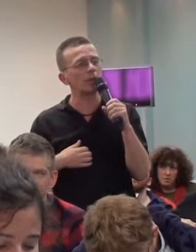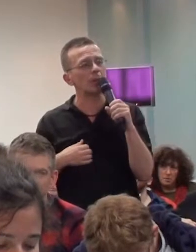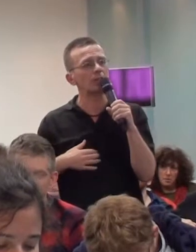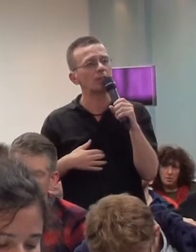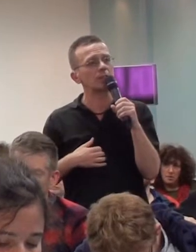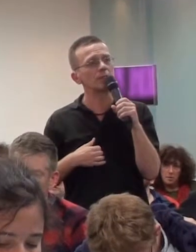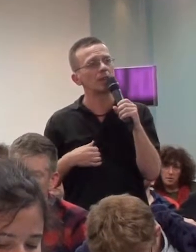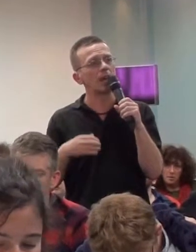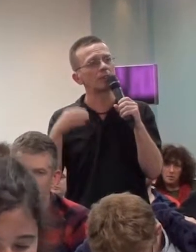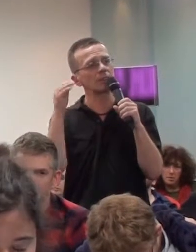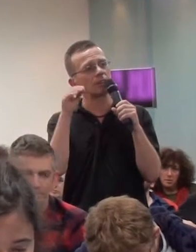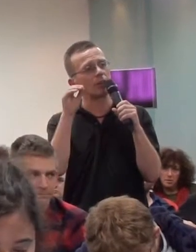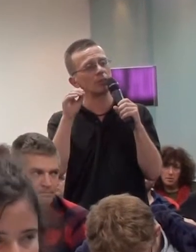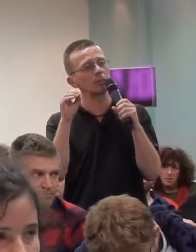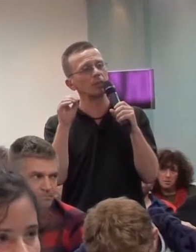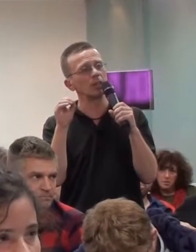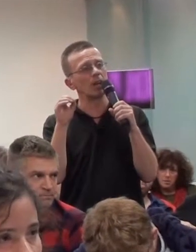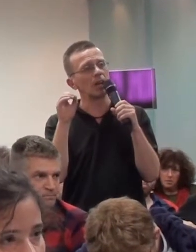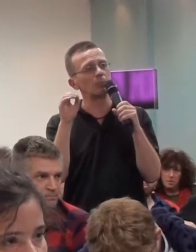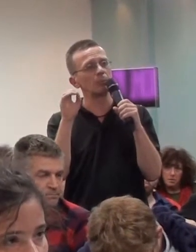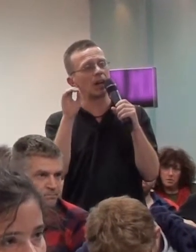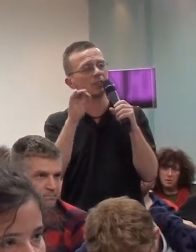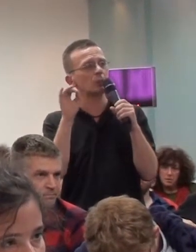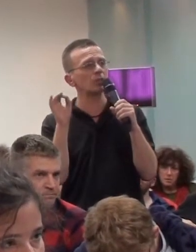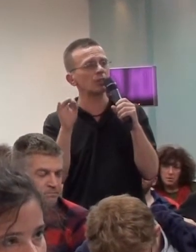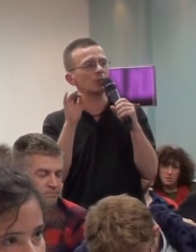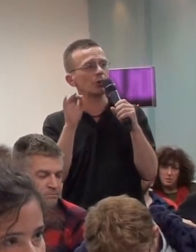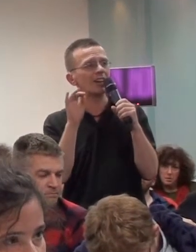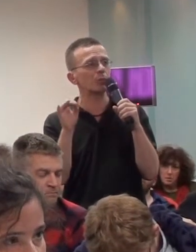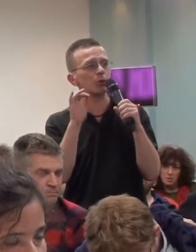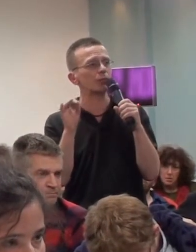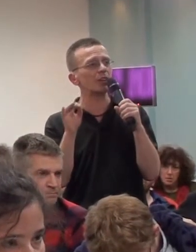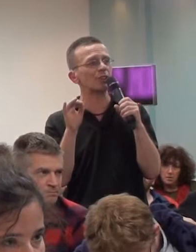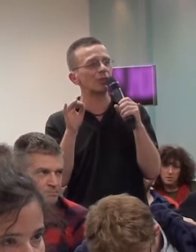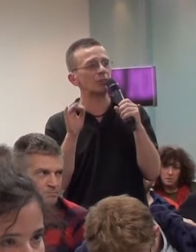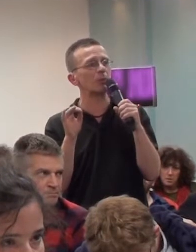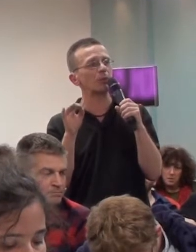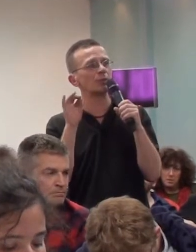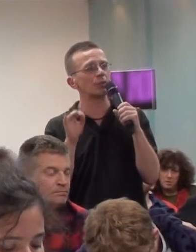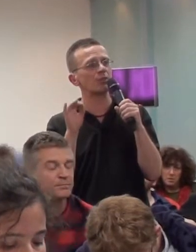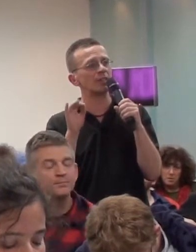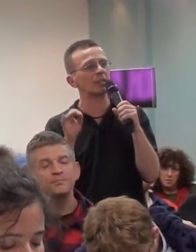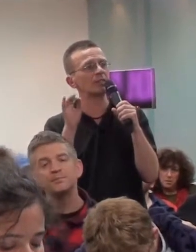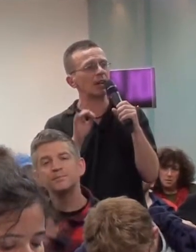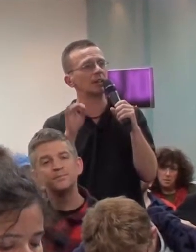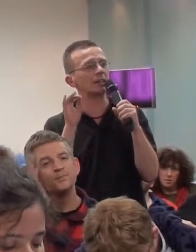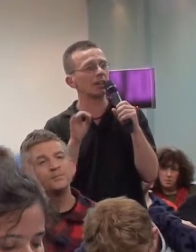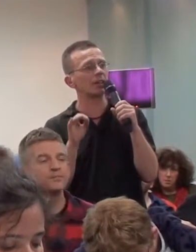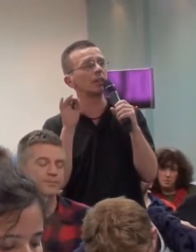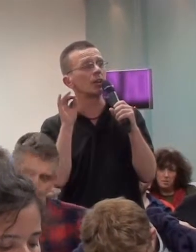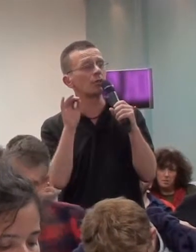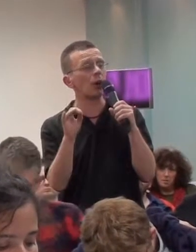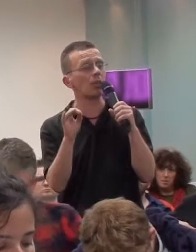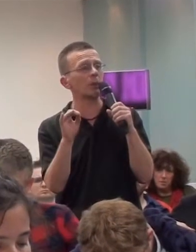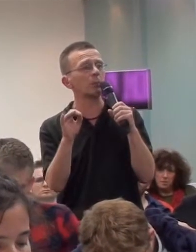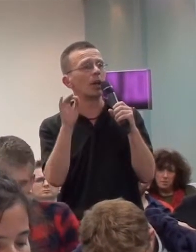the point of the matter is that this government has absolutely no care whatsoever for the people that do the fighting and dying and the